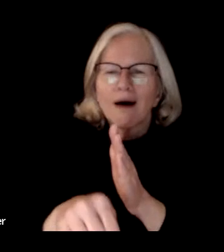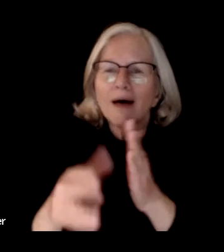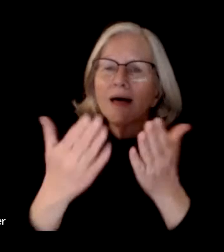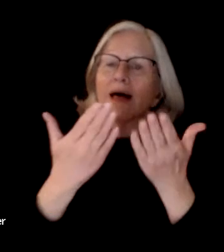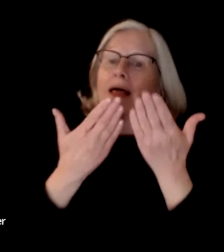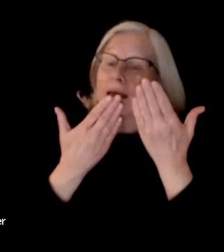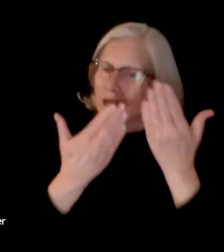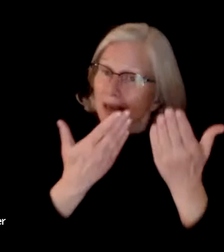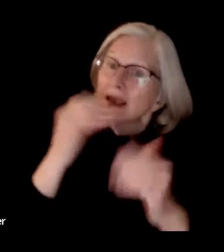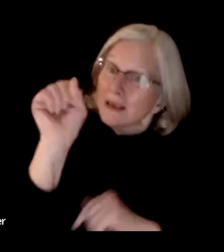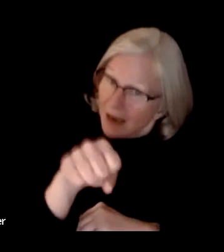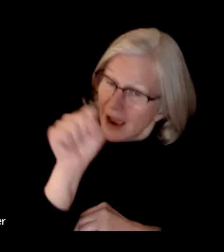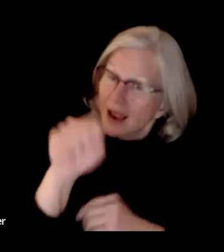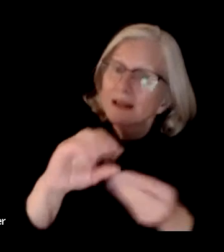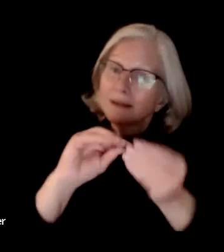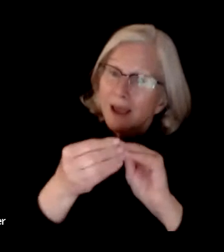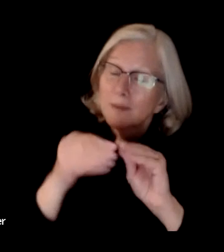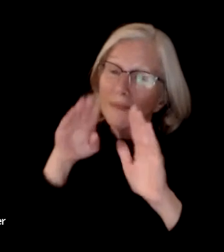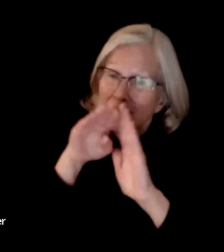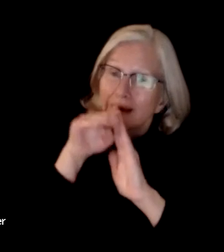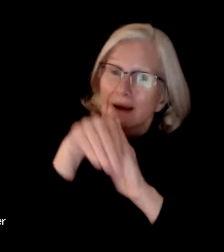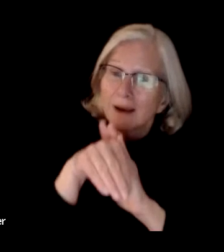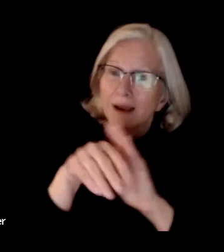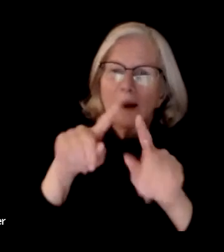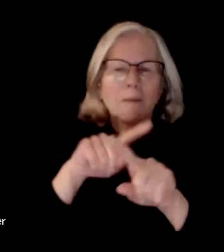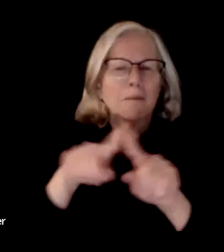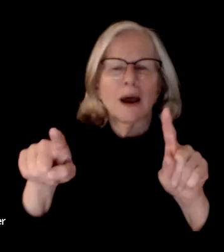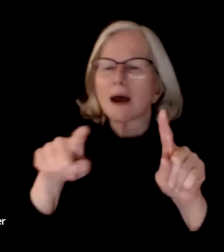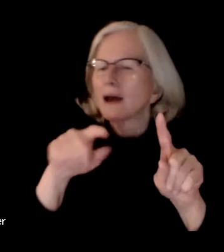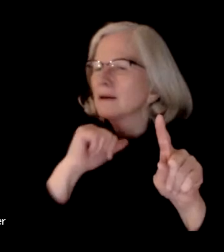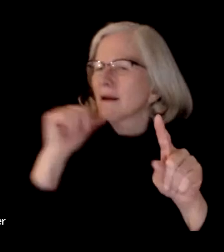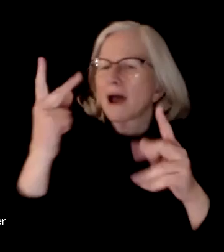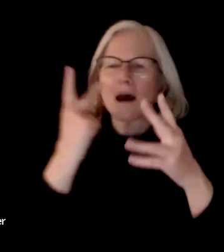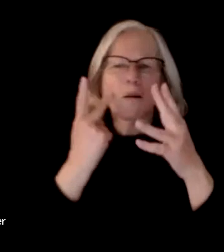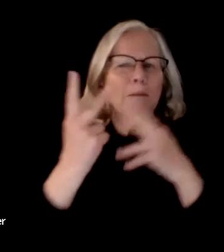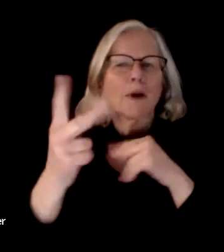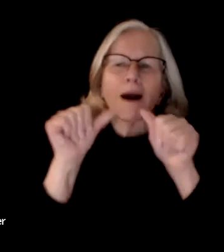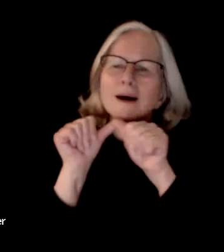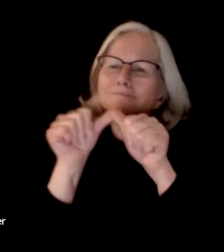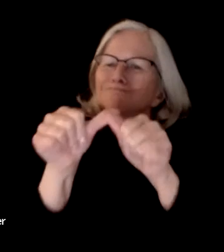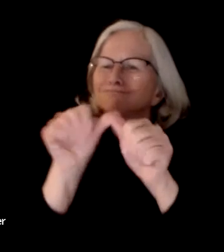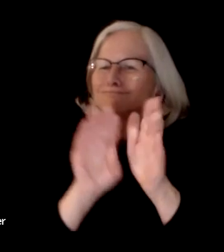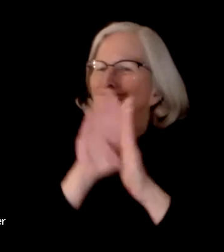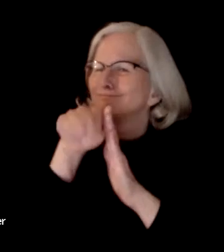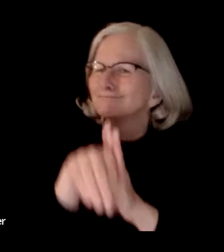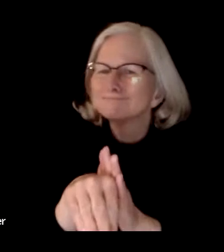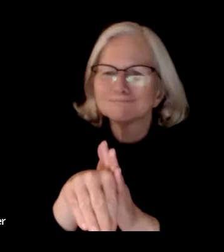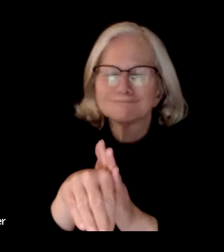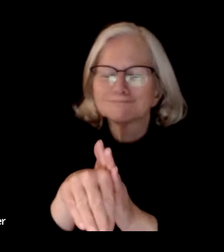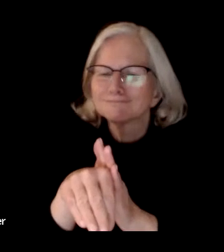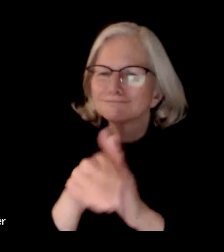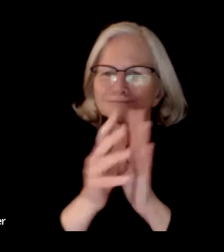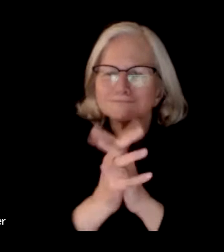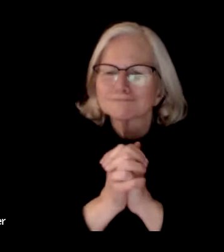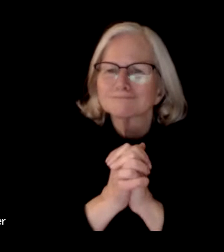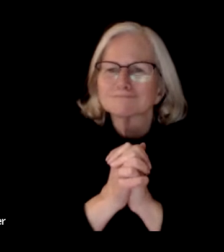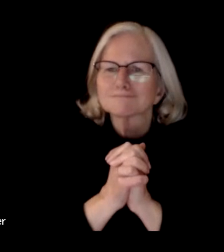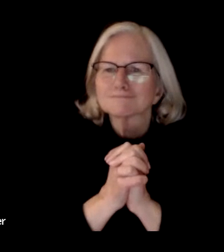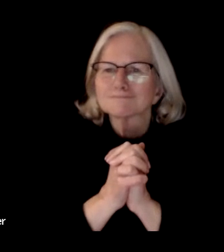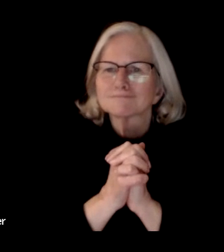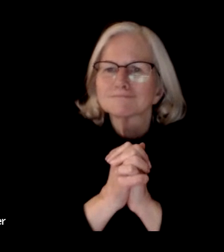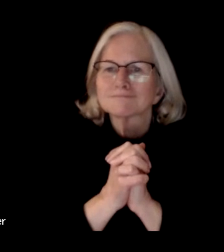number today, we are not anticipating that signals a new trend necessarily. There